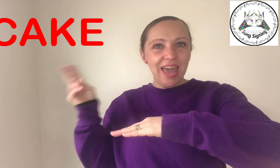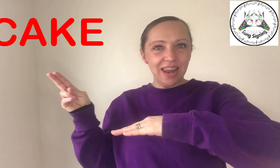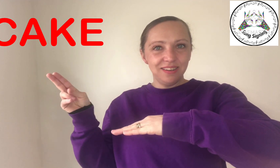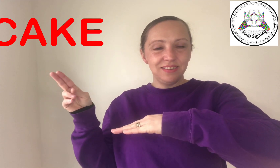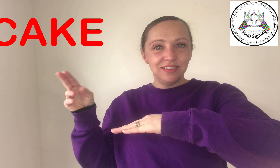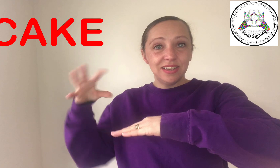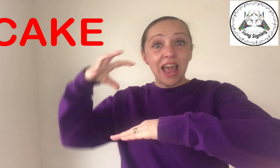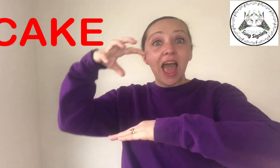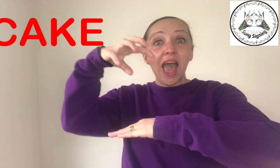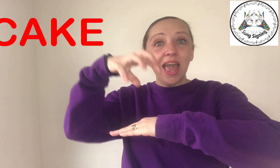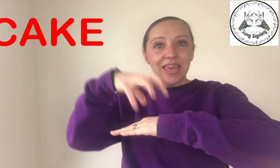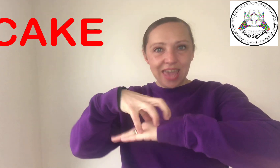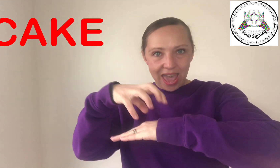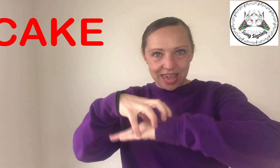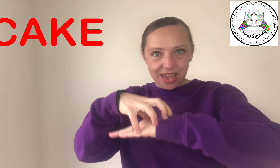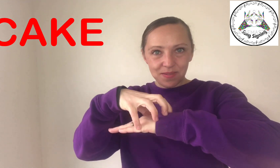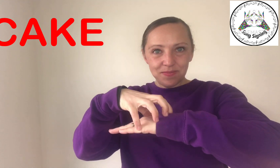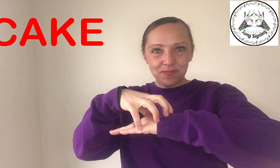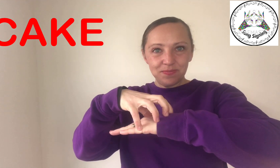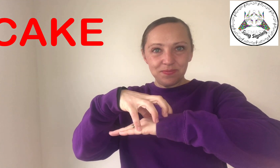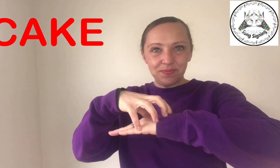Again, cake.